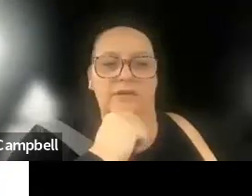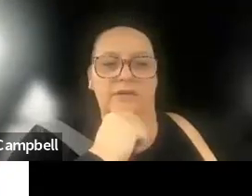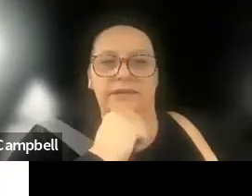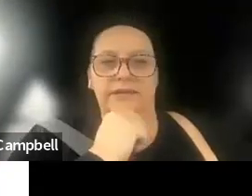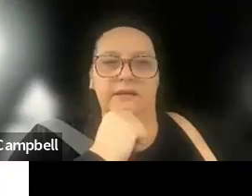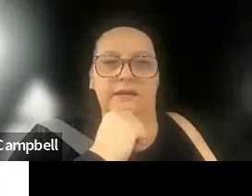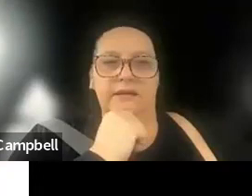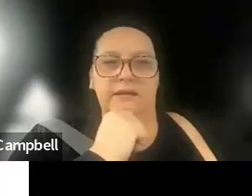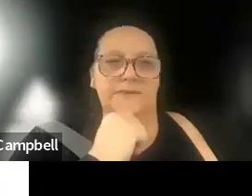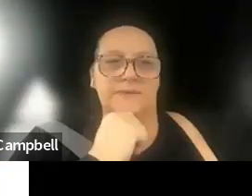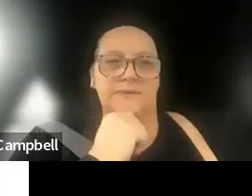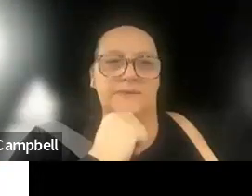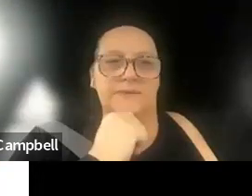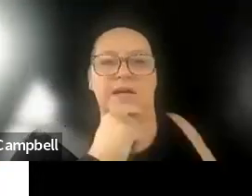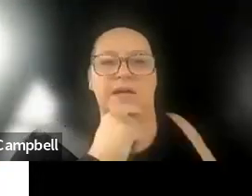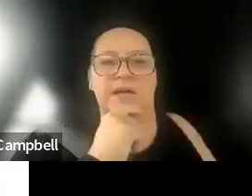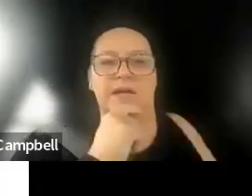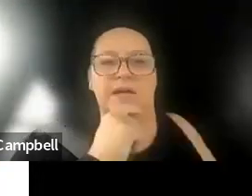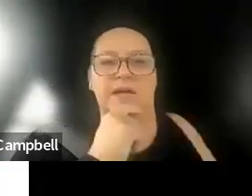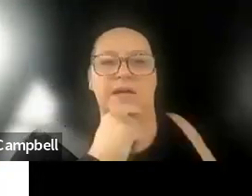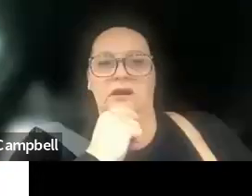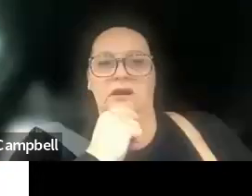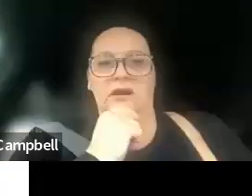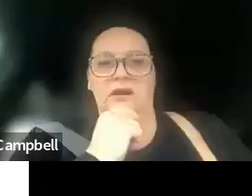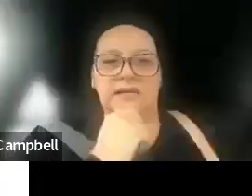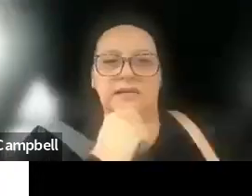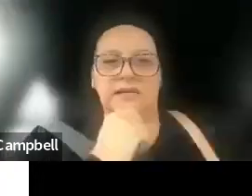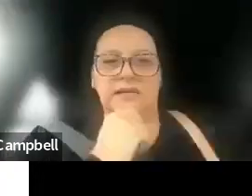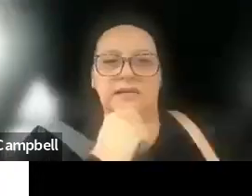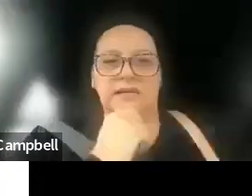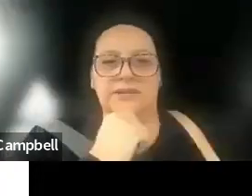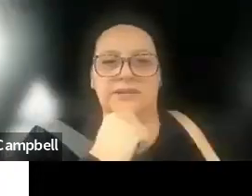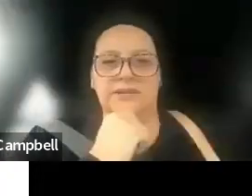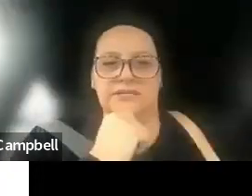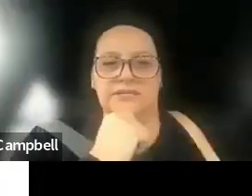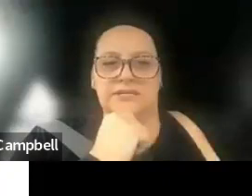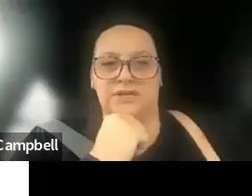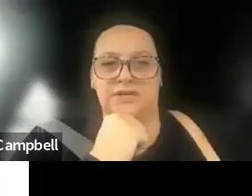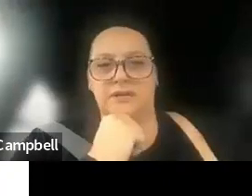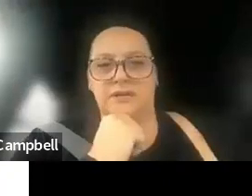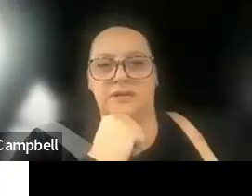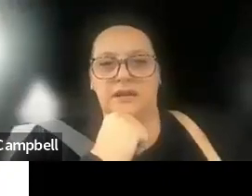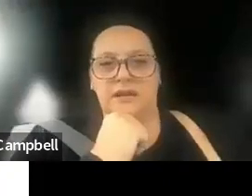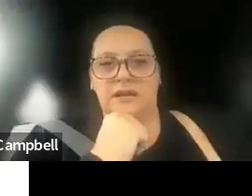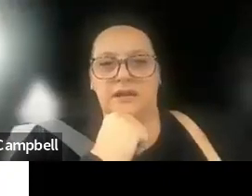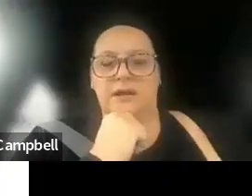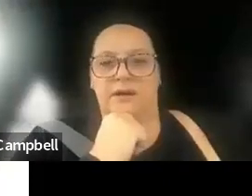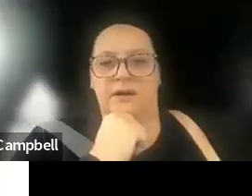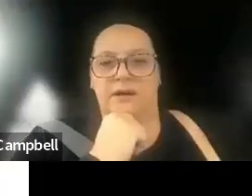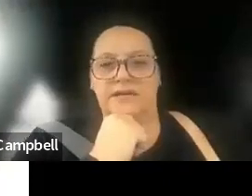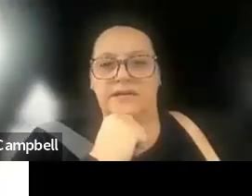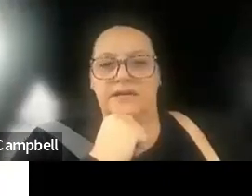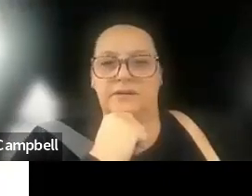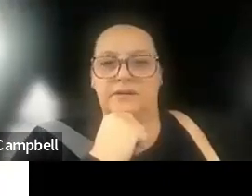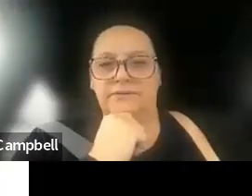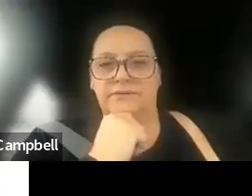those are the weekly video snapshots that Carlin and I did during the legislative session.